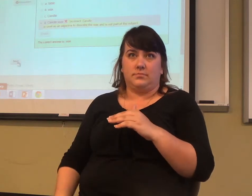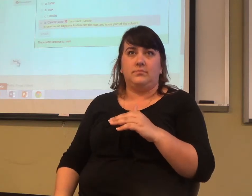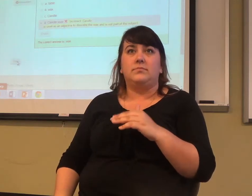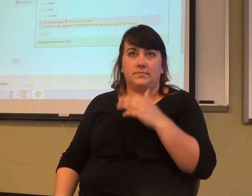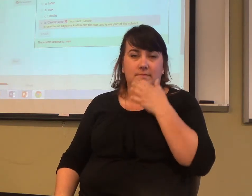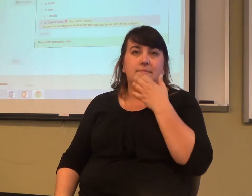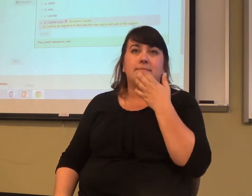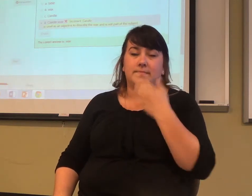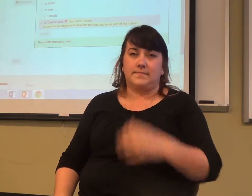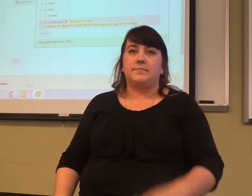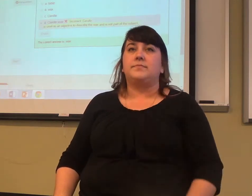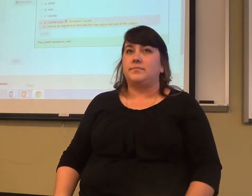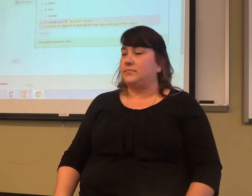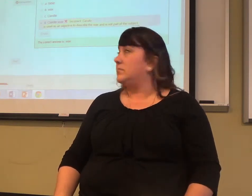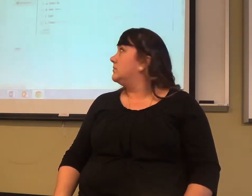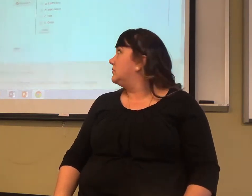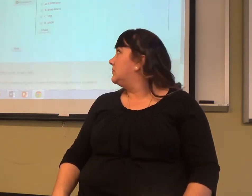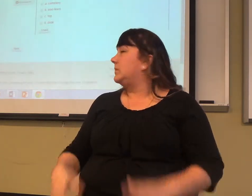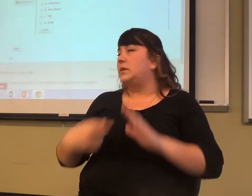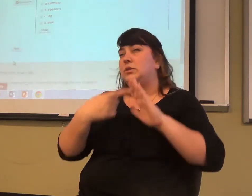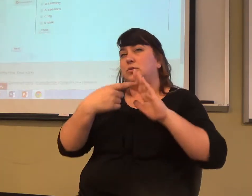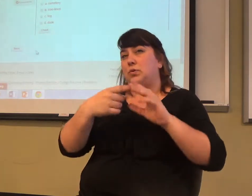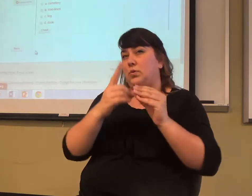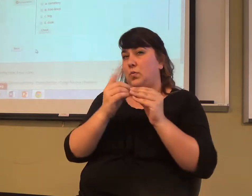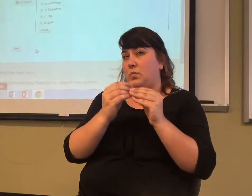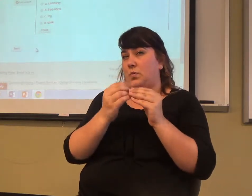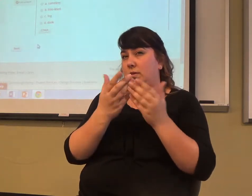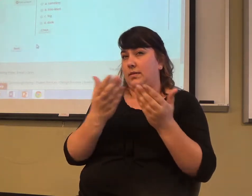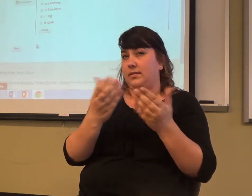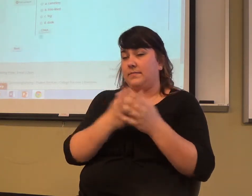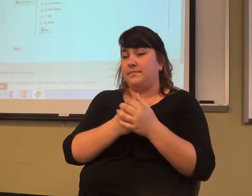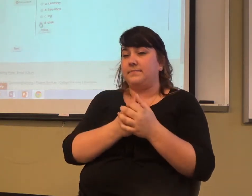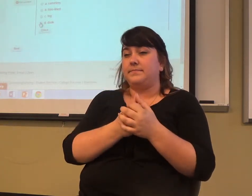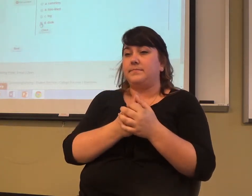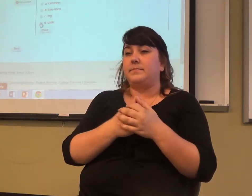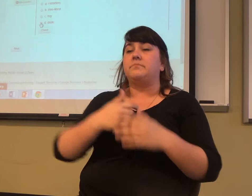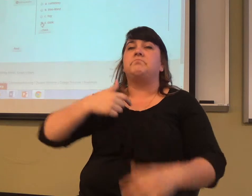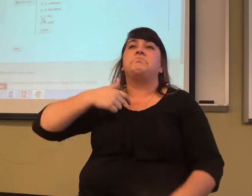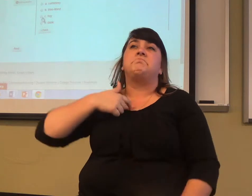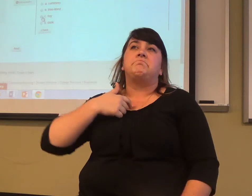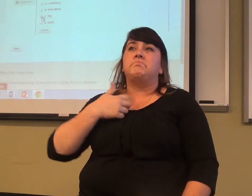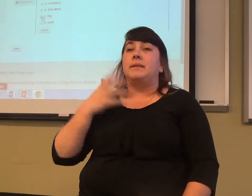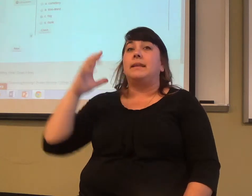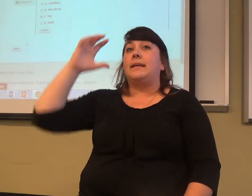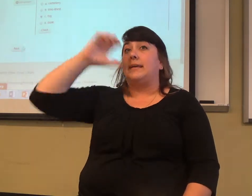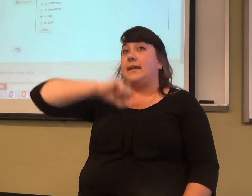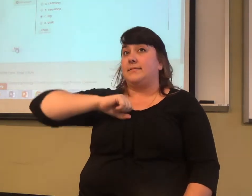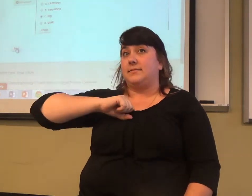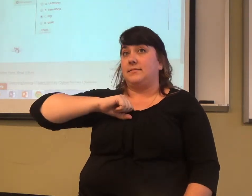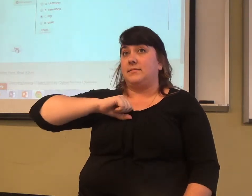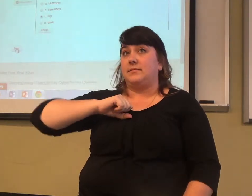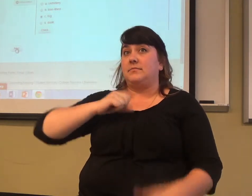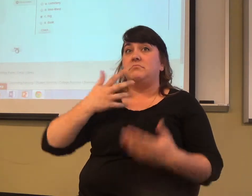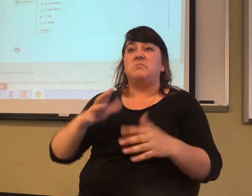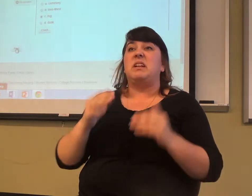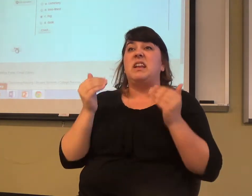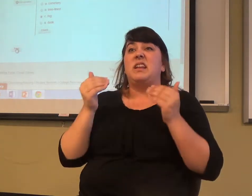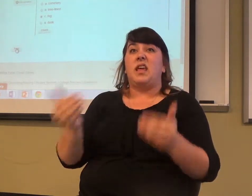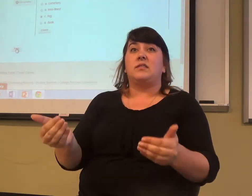I'm going to show you one more thing. If I make a guess, and then I just click next, so